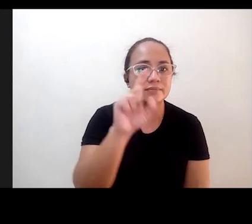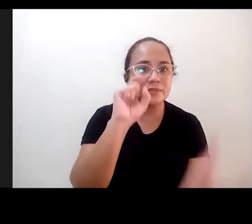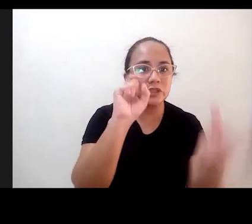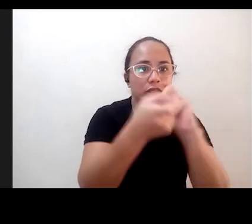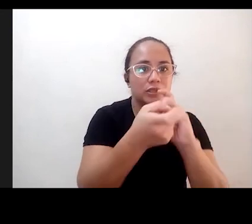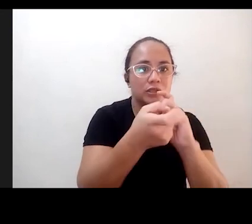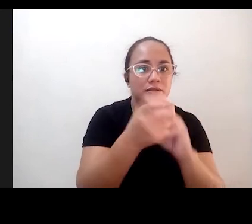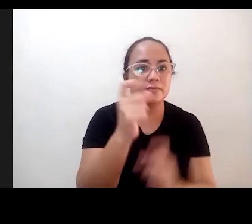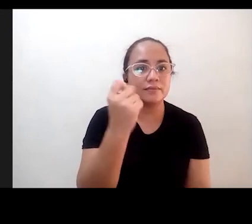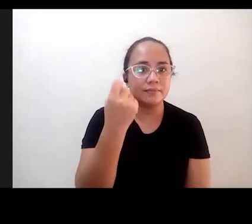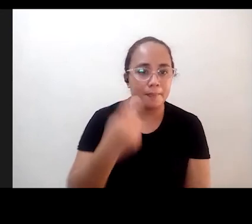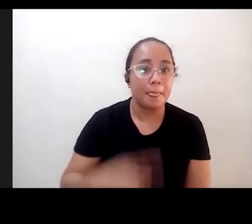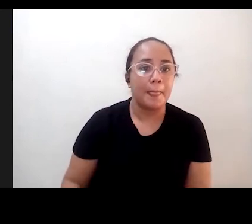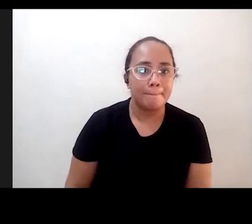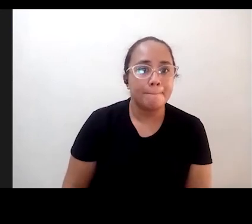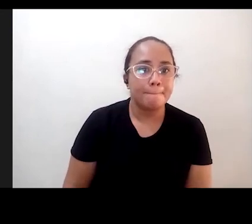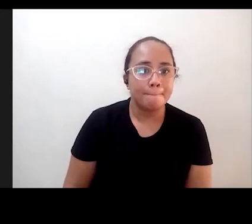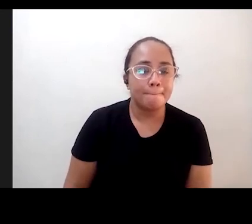Okay.